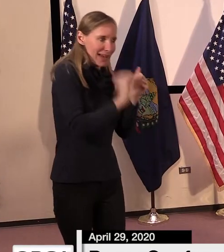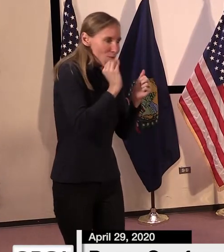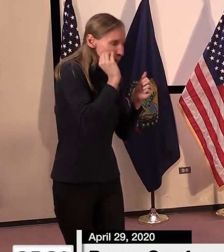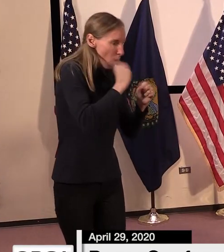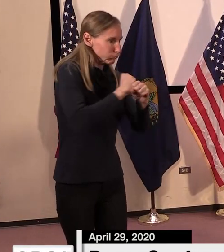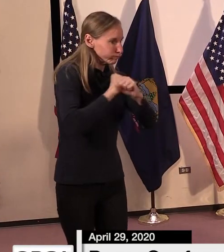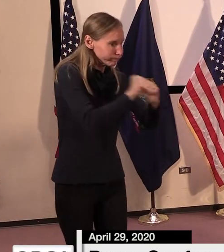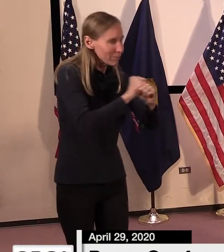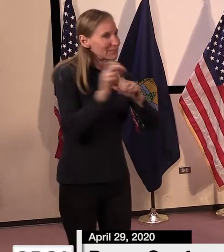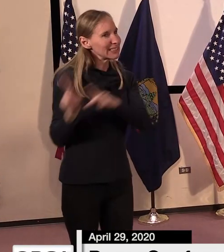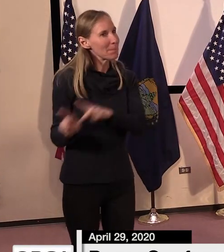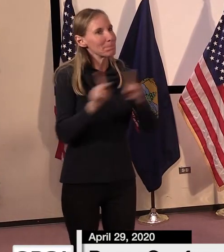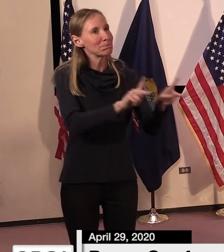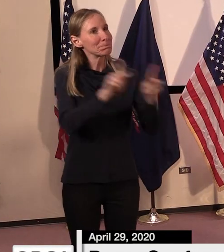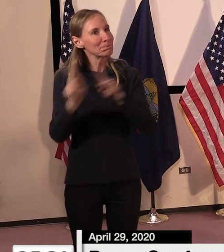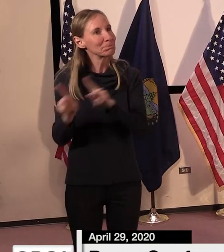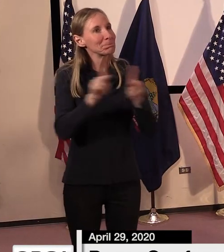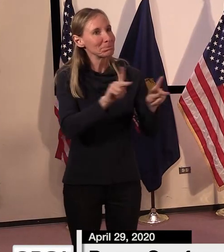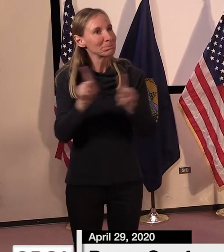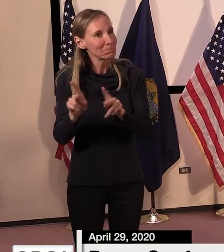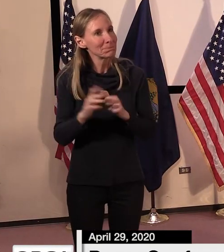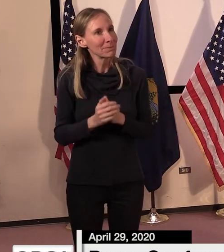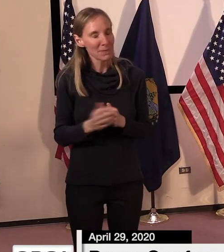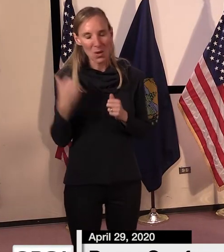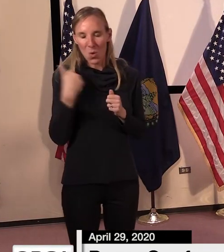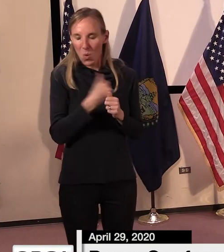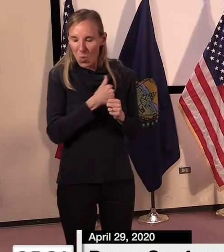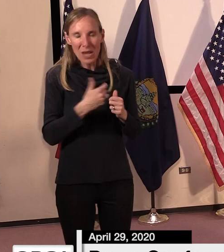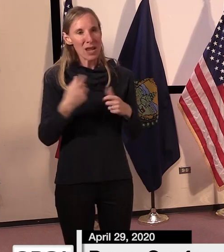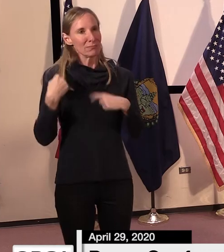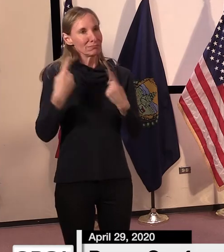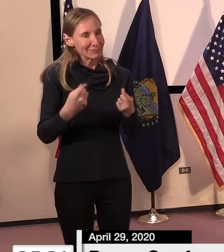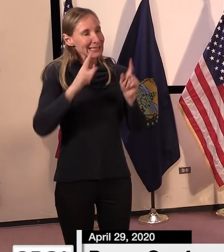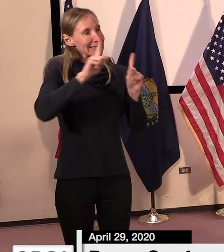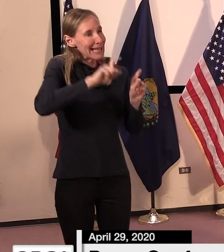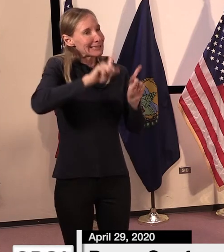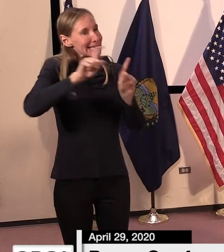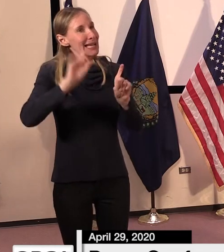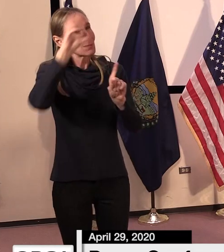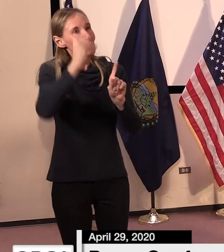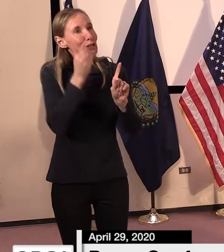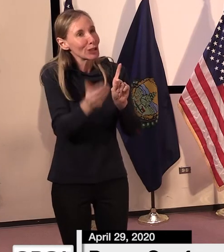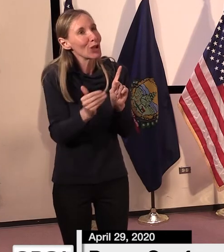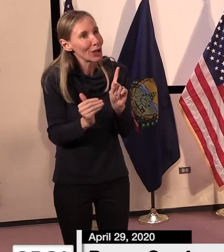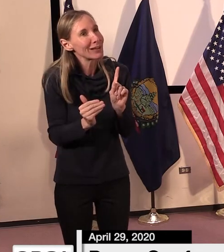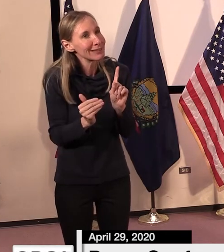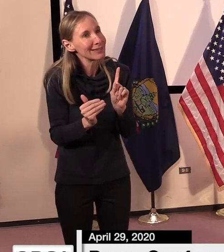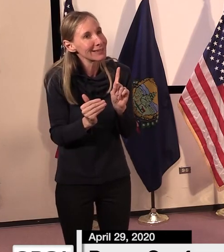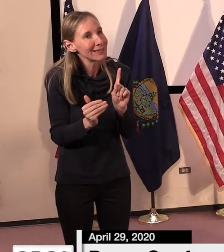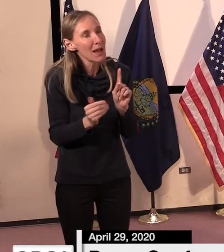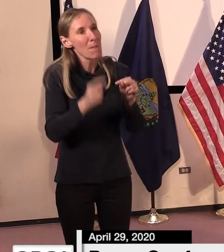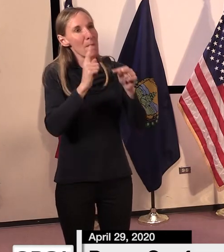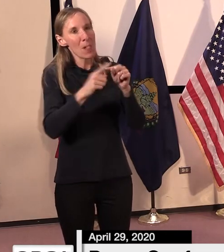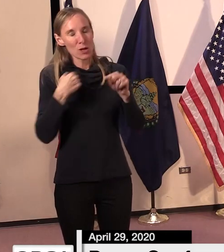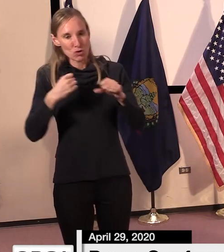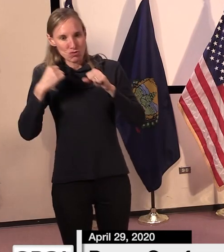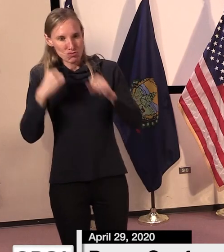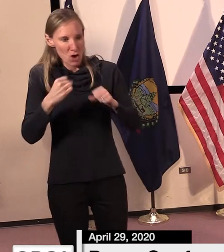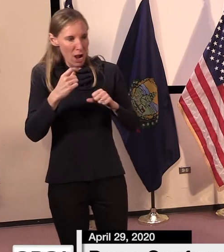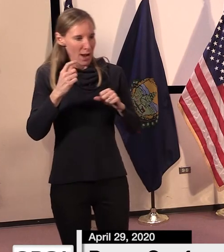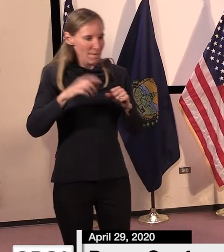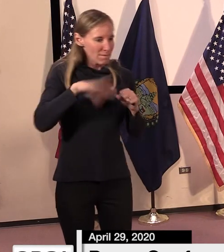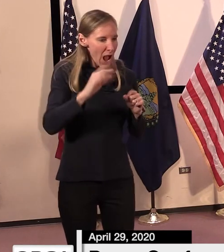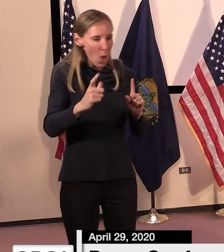our testing capacity, even as other states have struggled. And we also have strong contact tracing as